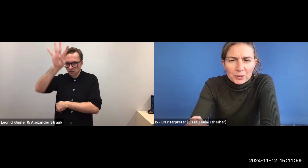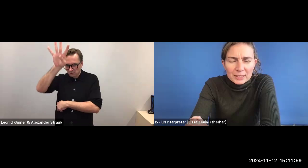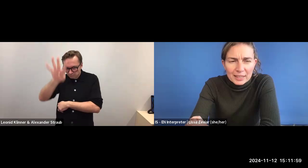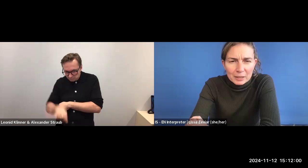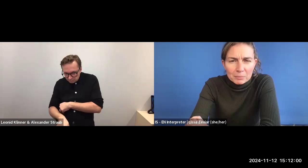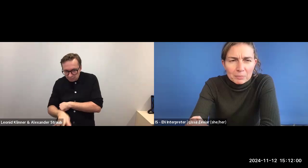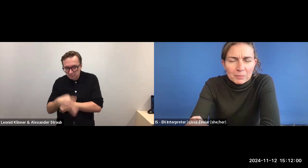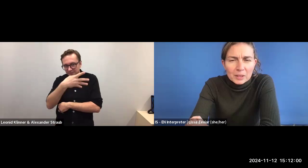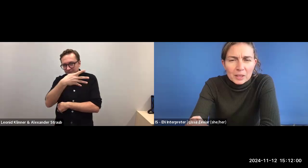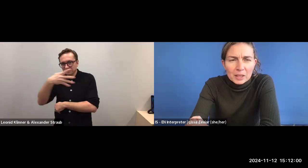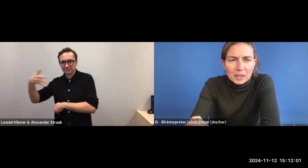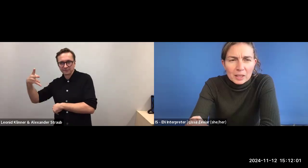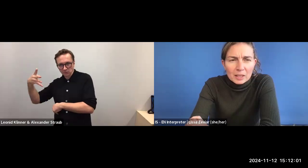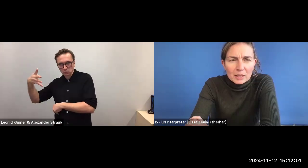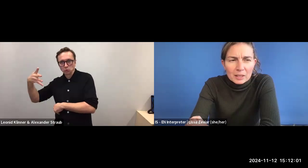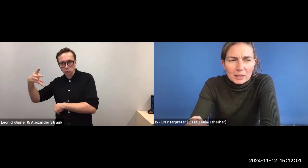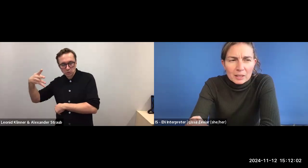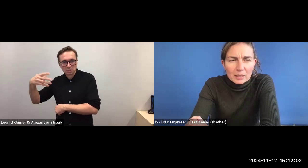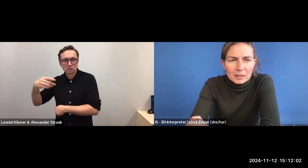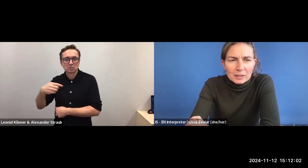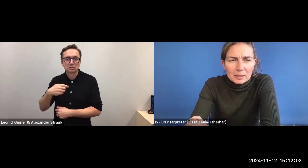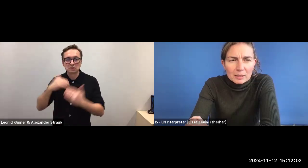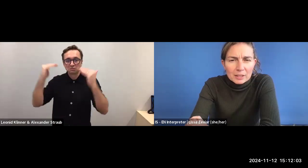We followed the same